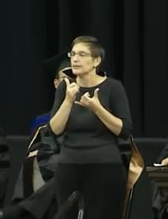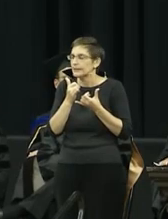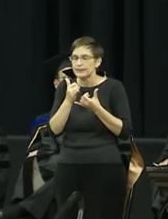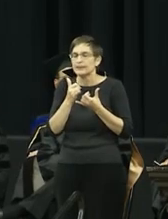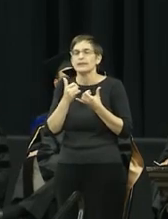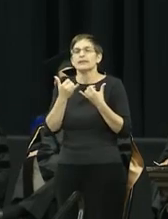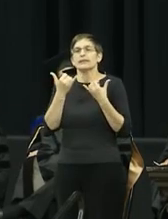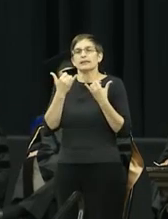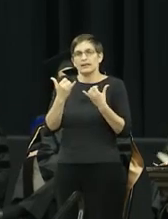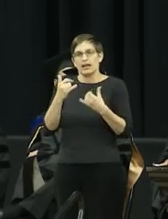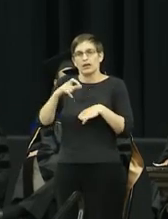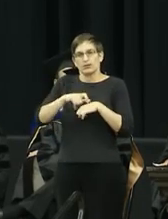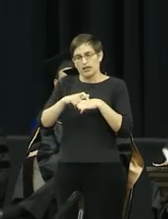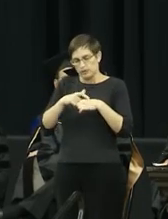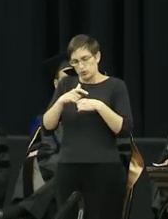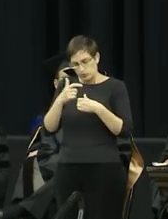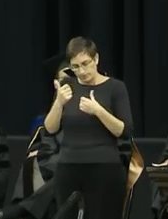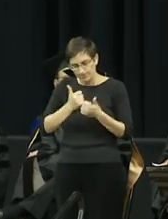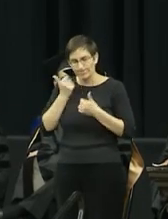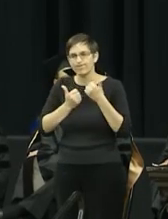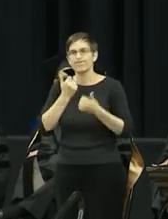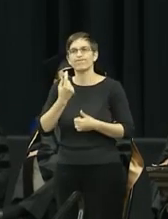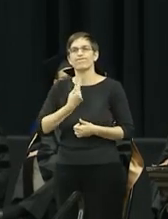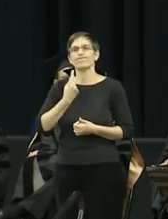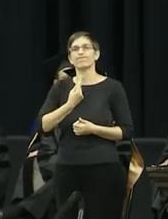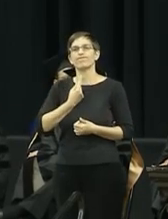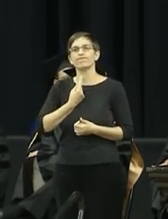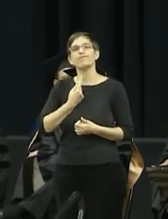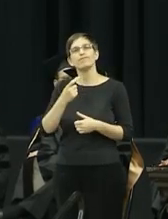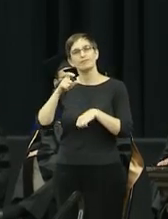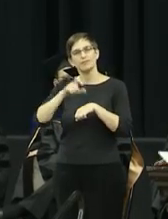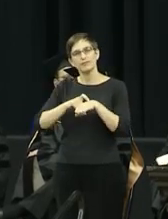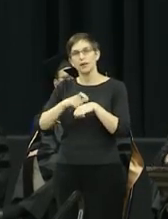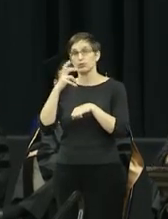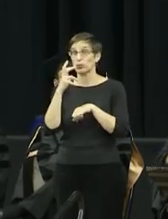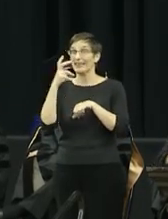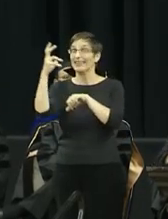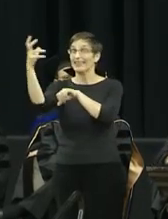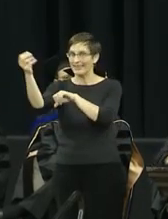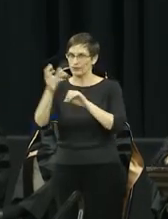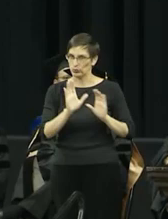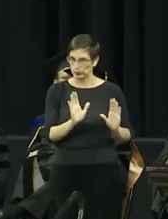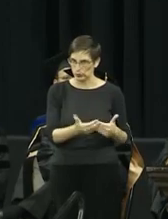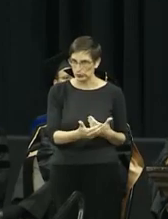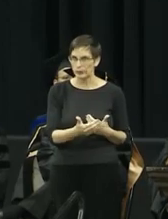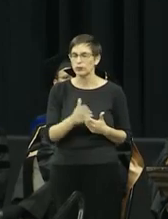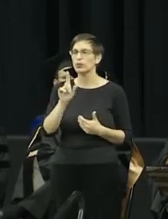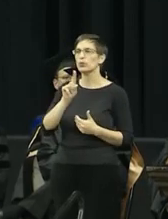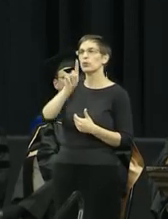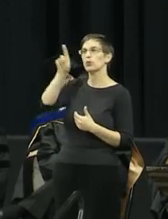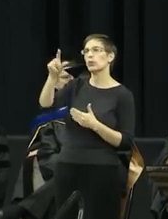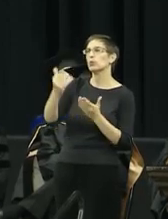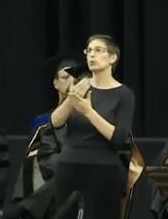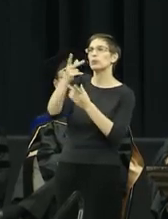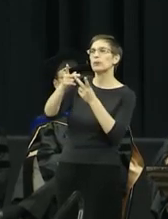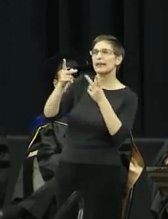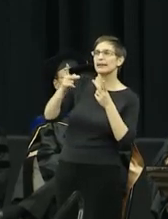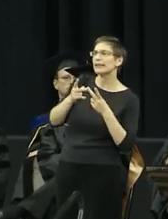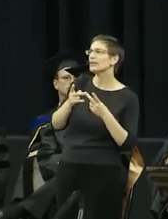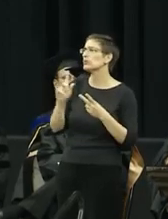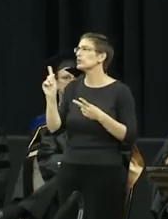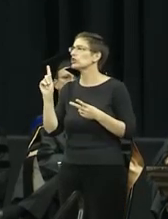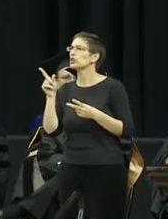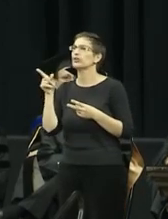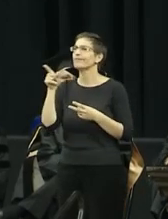for us to be on our own in this world. Time for us to start leaving our rooms to a new place and space for